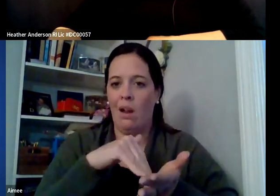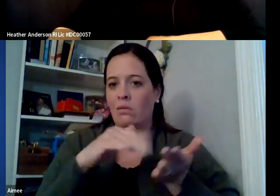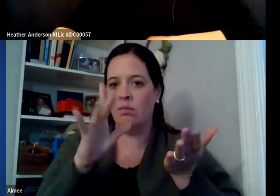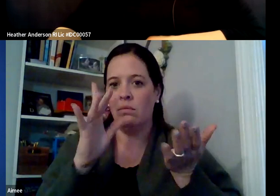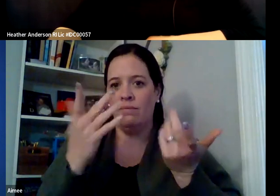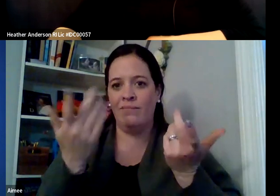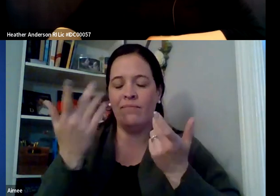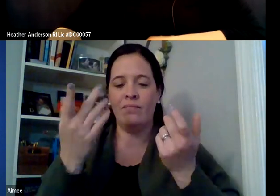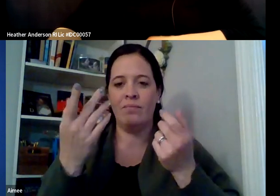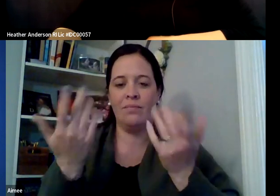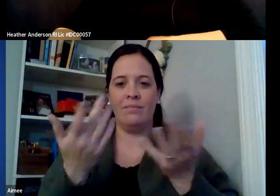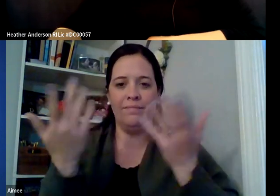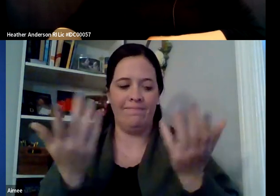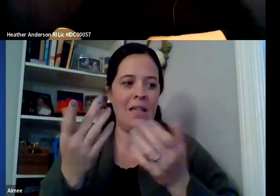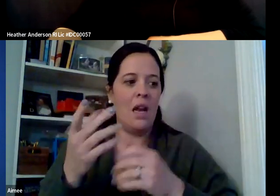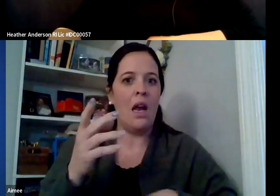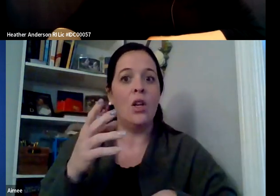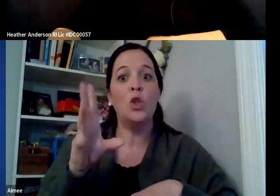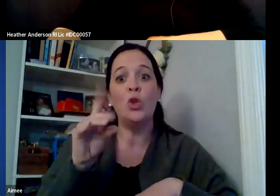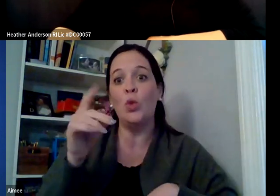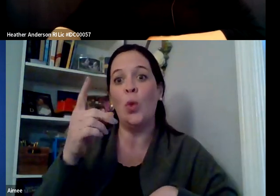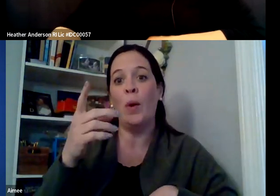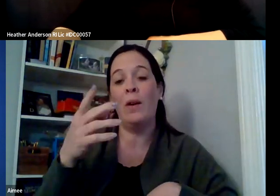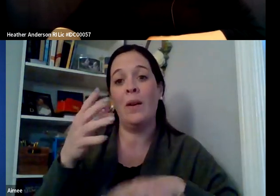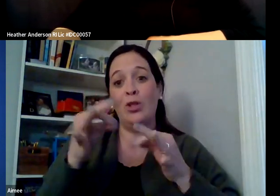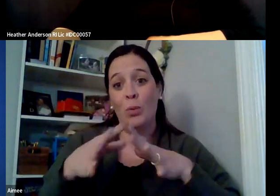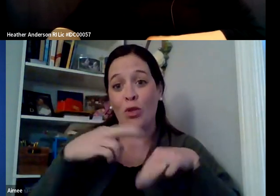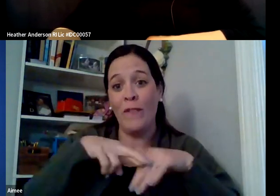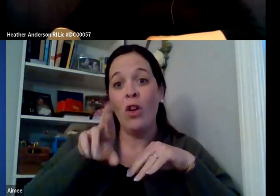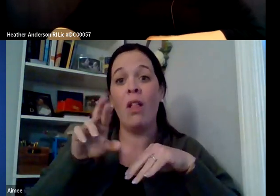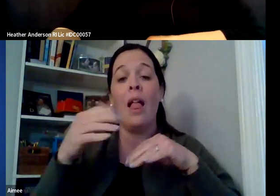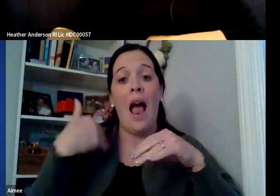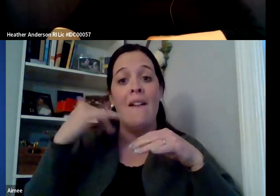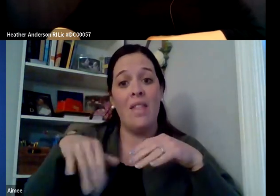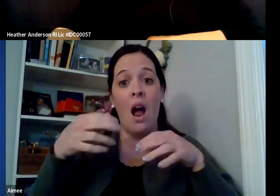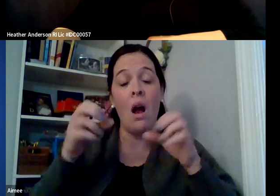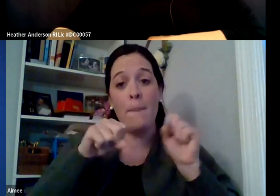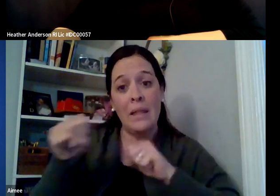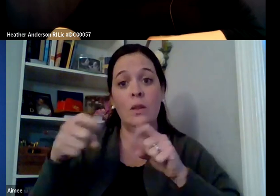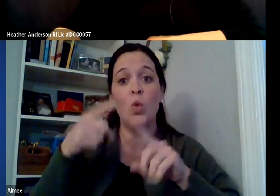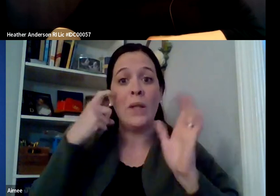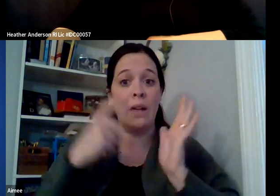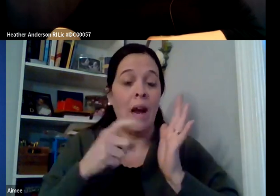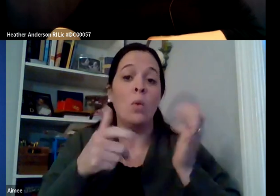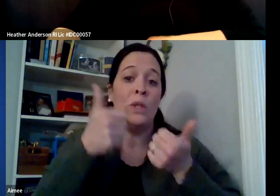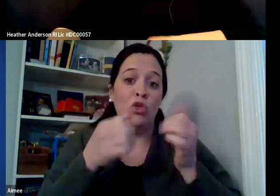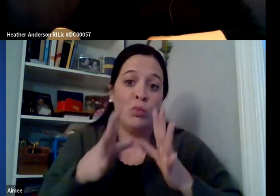situations involved, and sometimes Do the interpreter referral have the ability